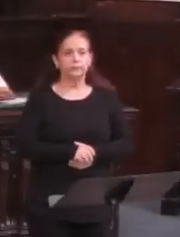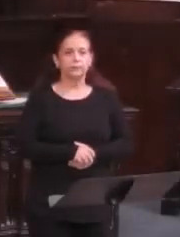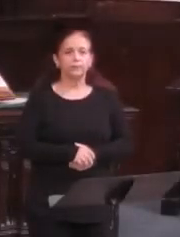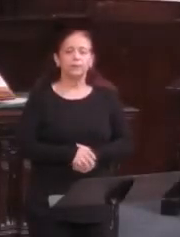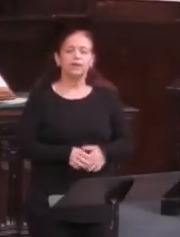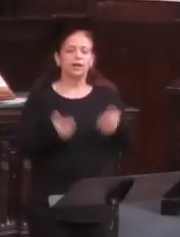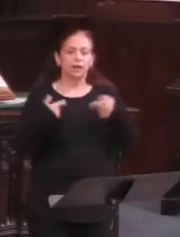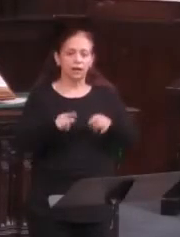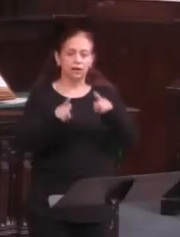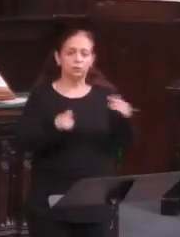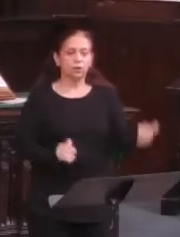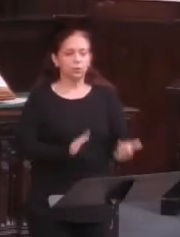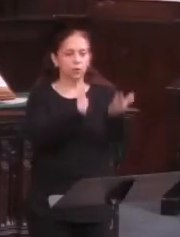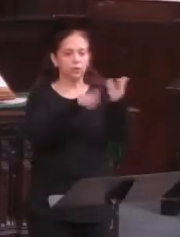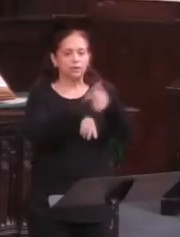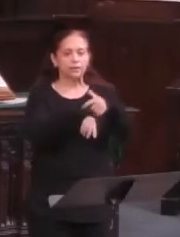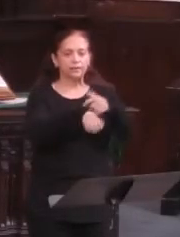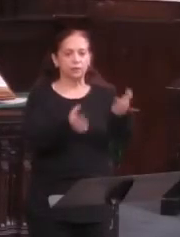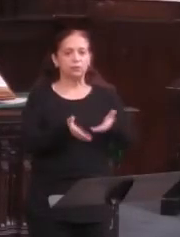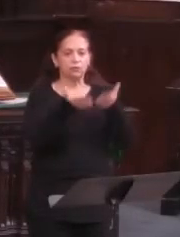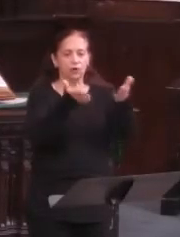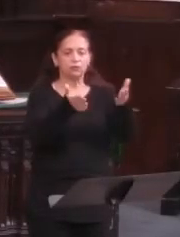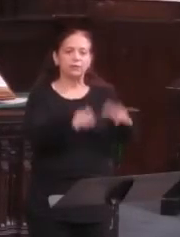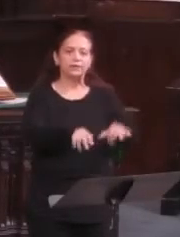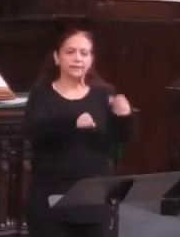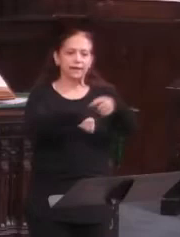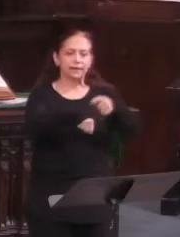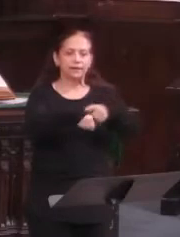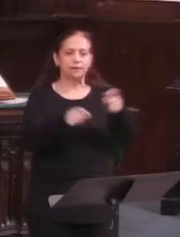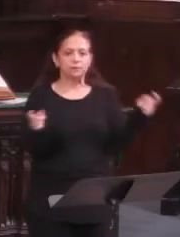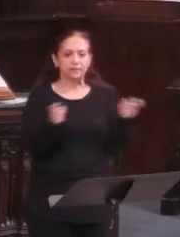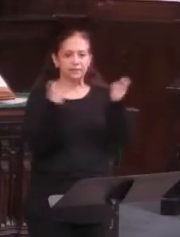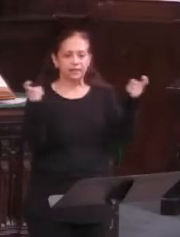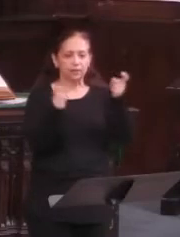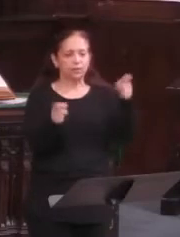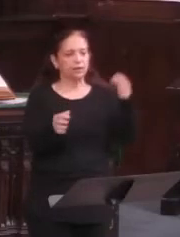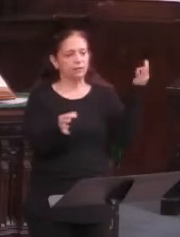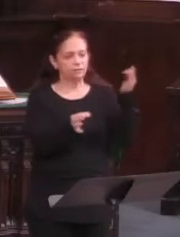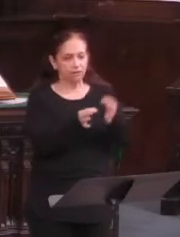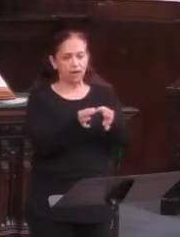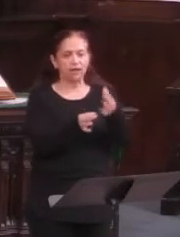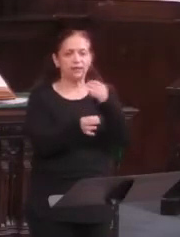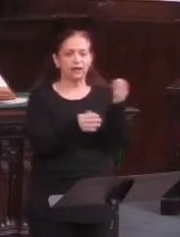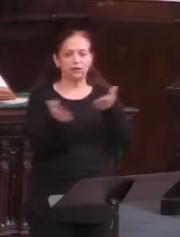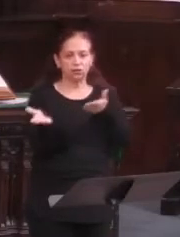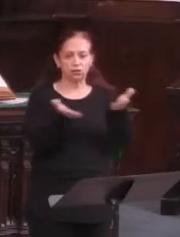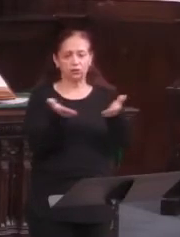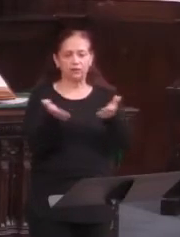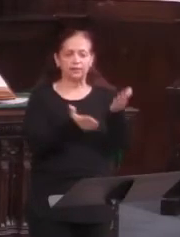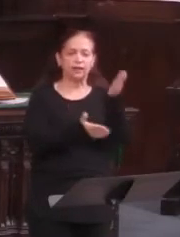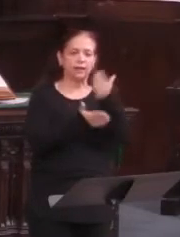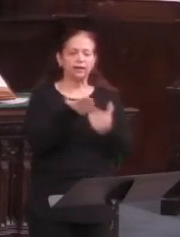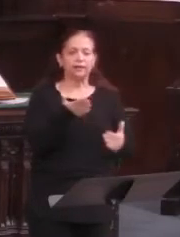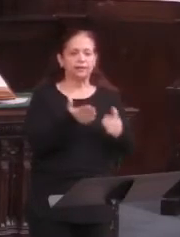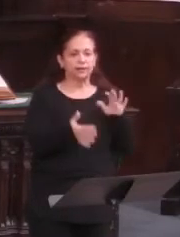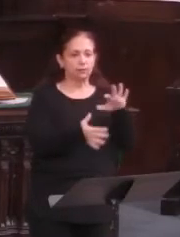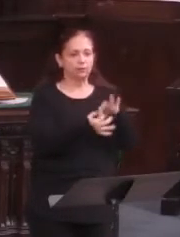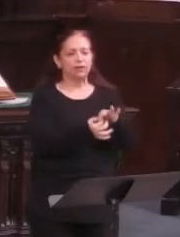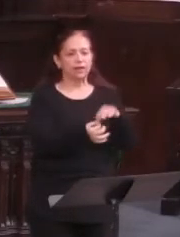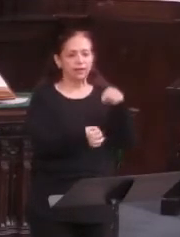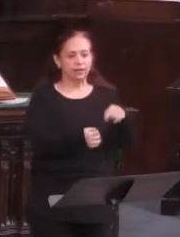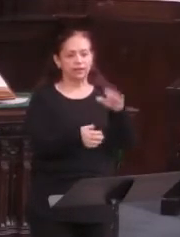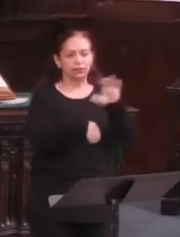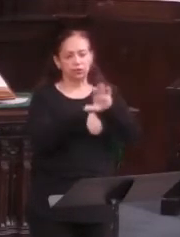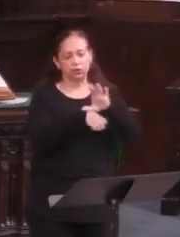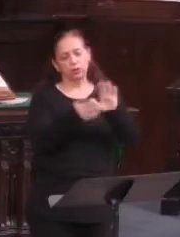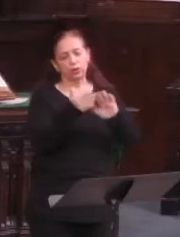And as we approach this time of offering, we take time to celebrate the faithfulness and service of some of those affiliated with this church